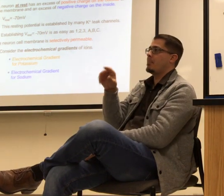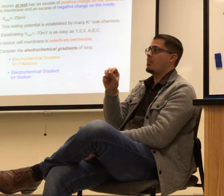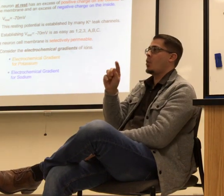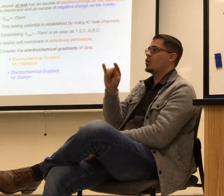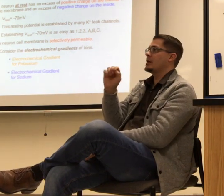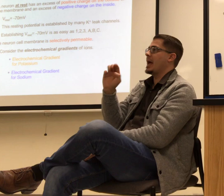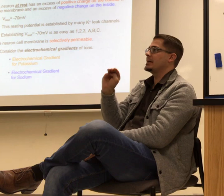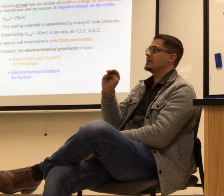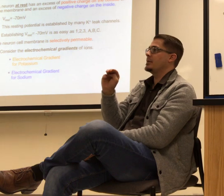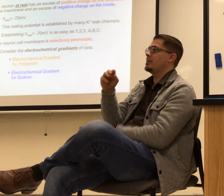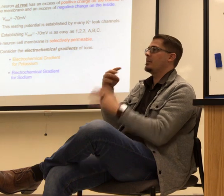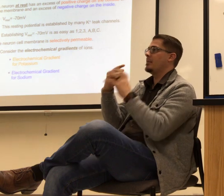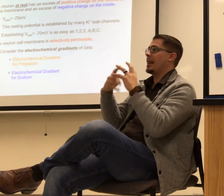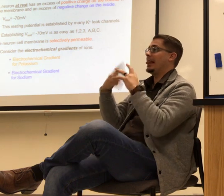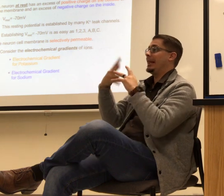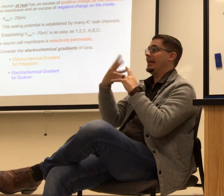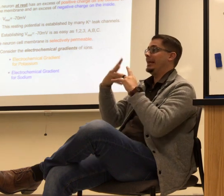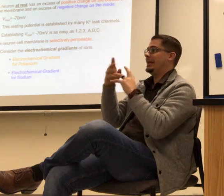leak channels.